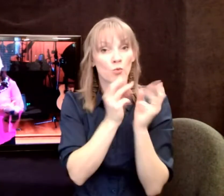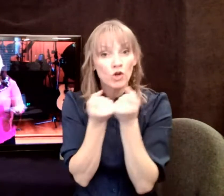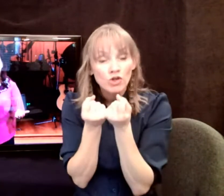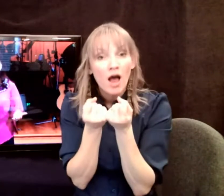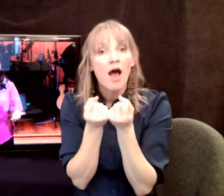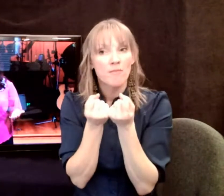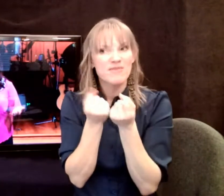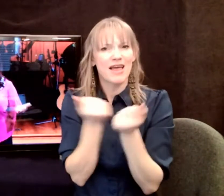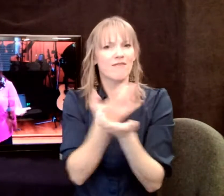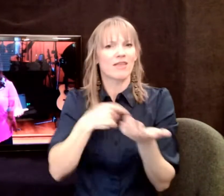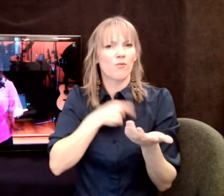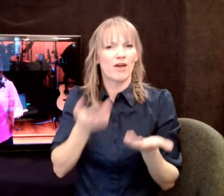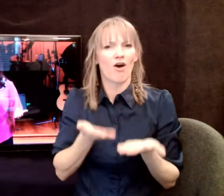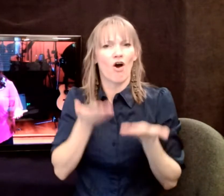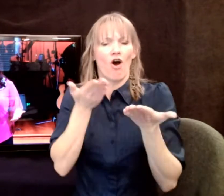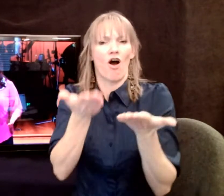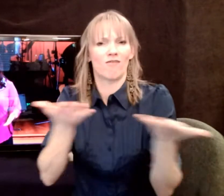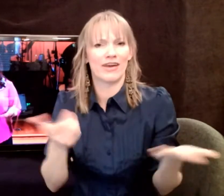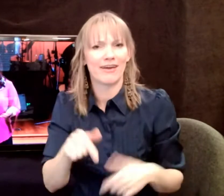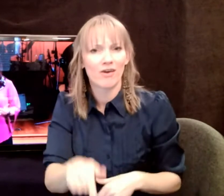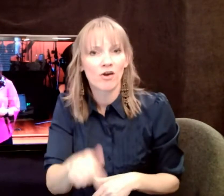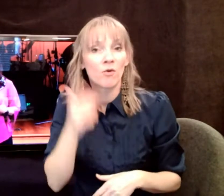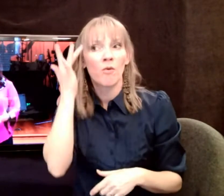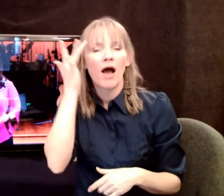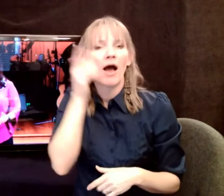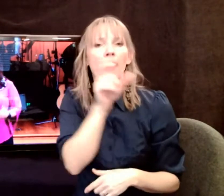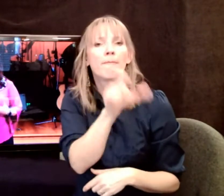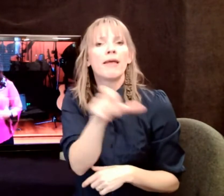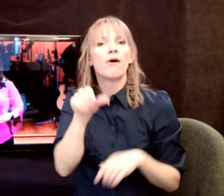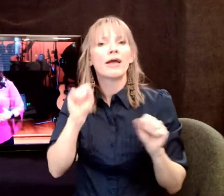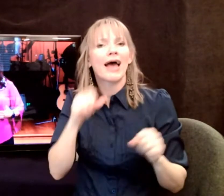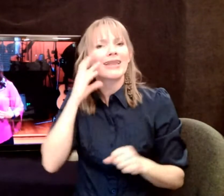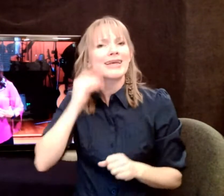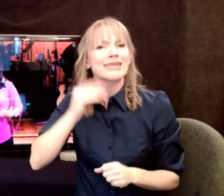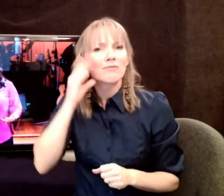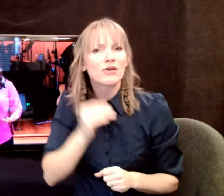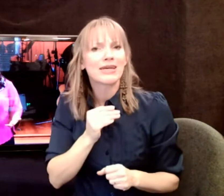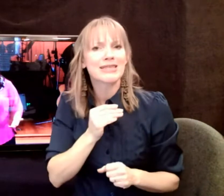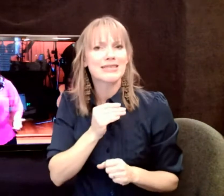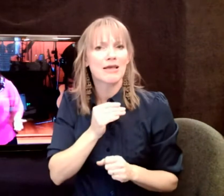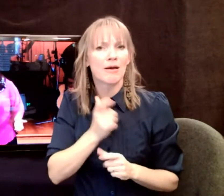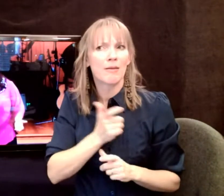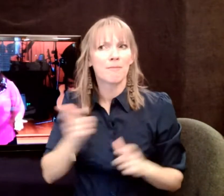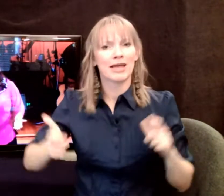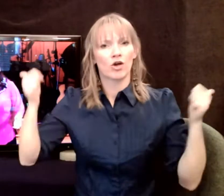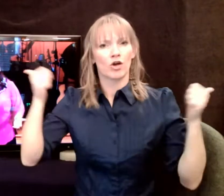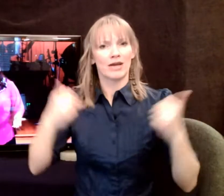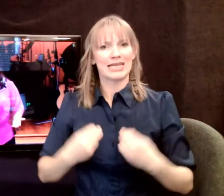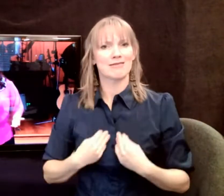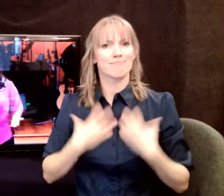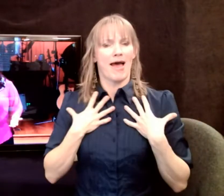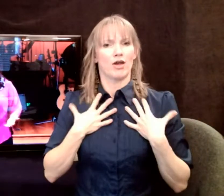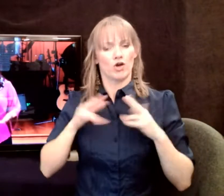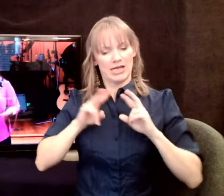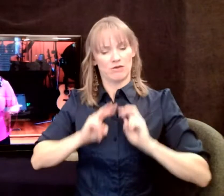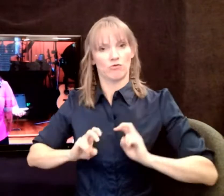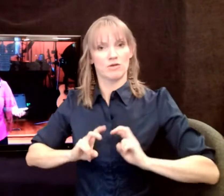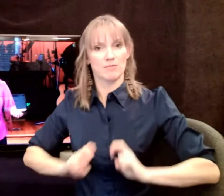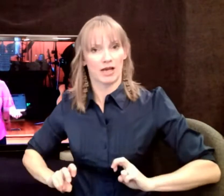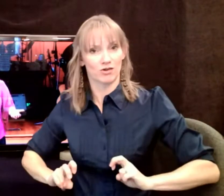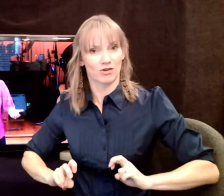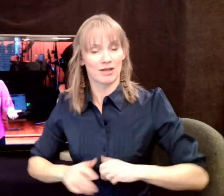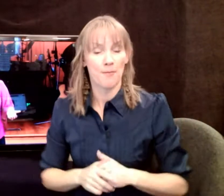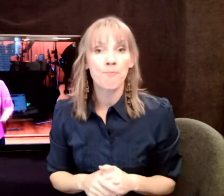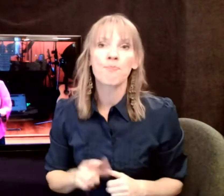things that we offer people so that people can experience greater inspired introspection. I'm so happy